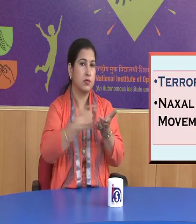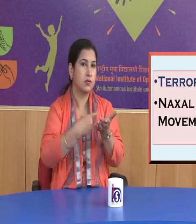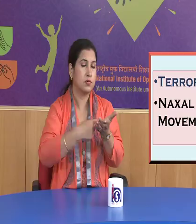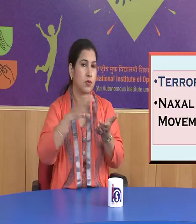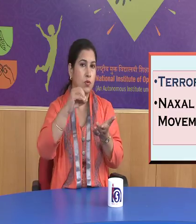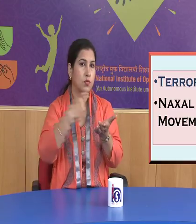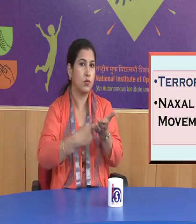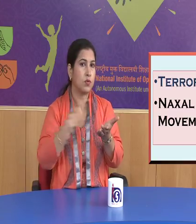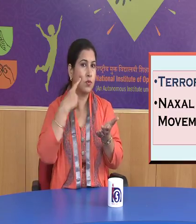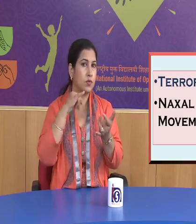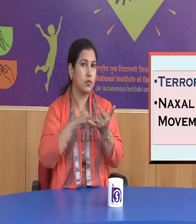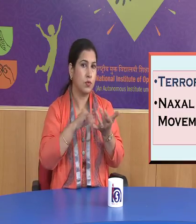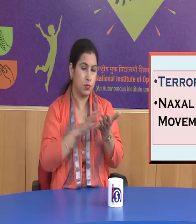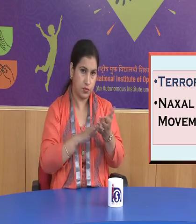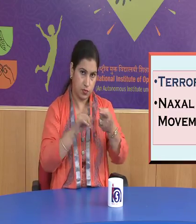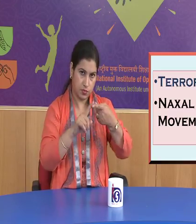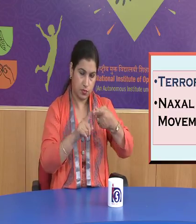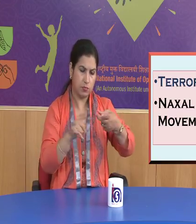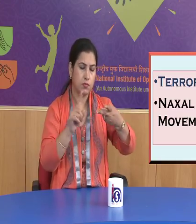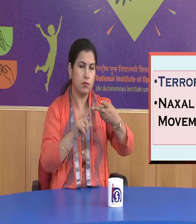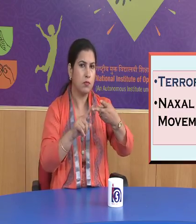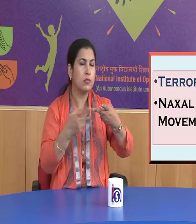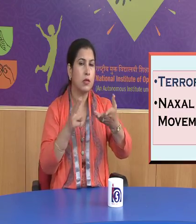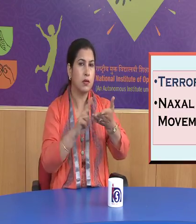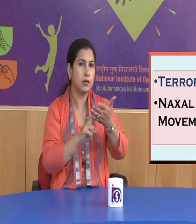and second is Naxalite